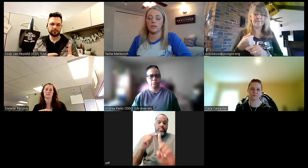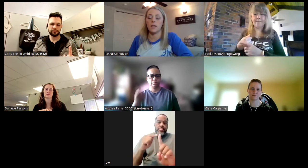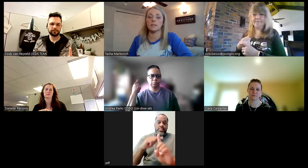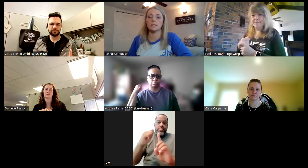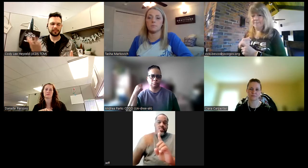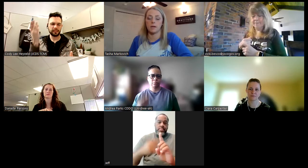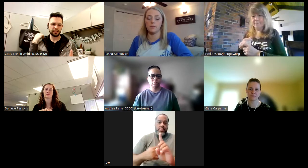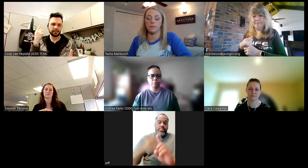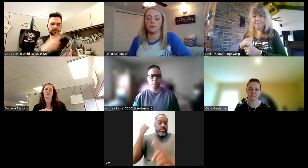next month.